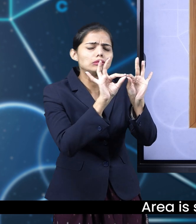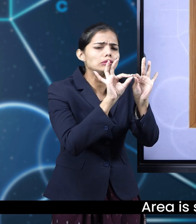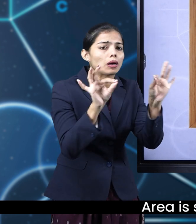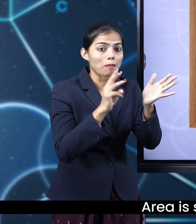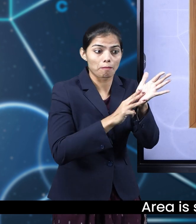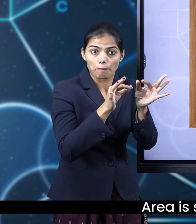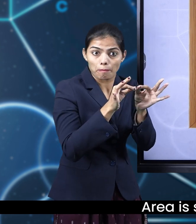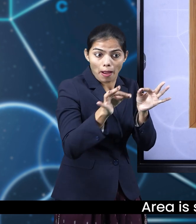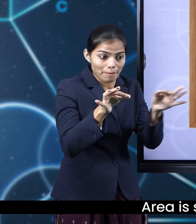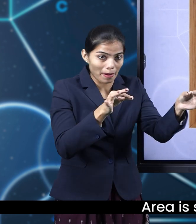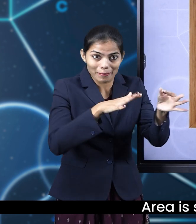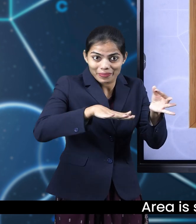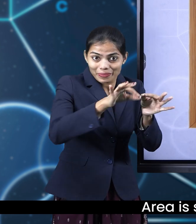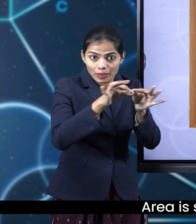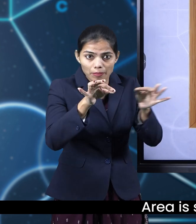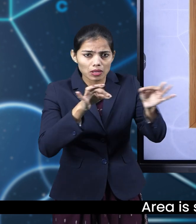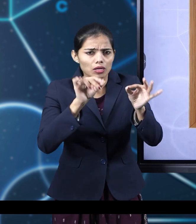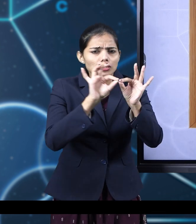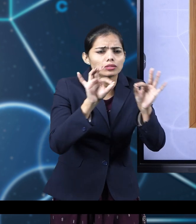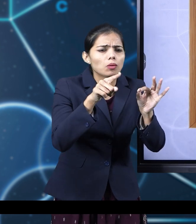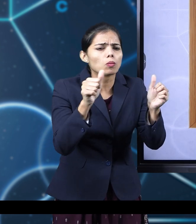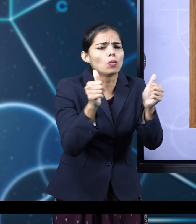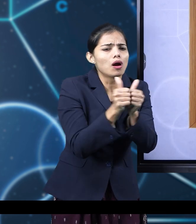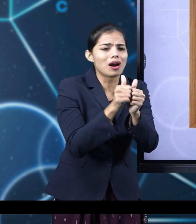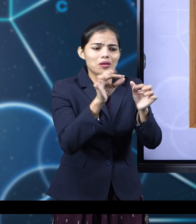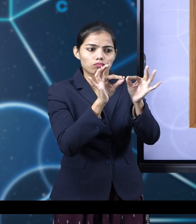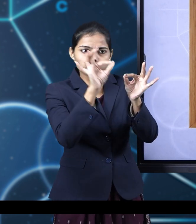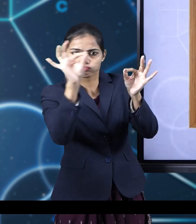Area is simply the measure of the space within a boundary.